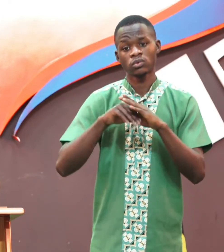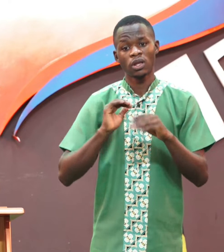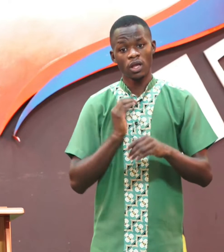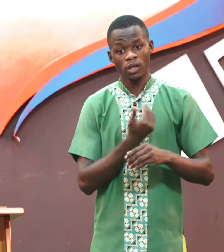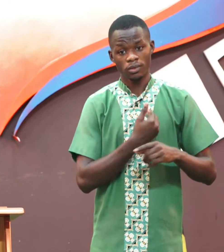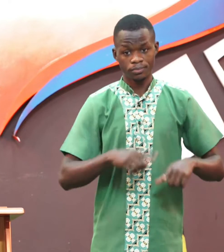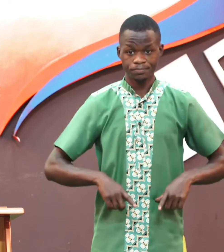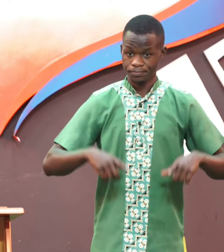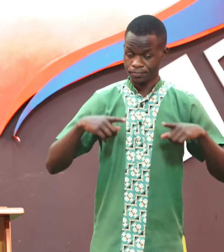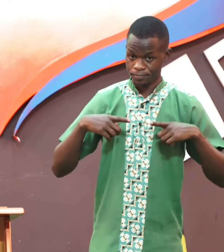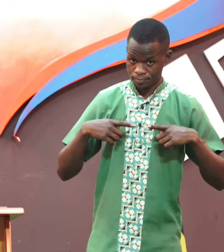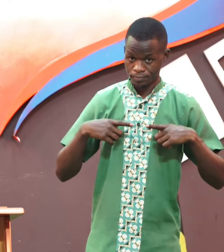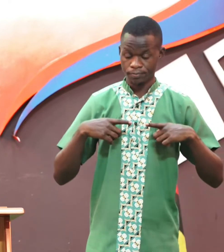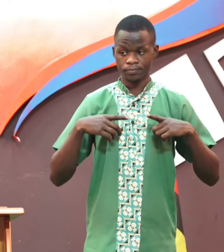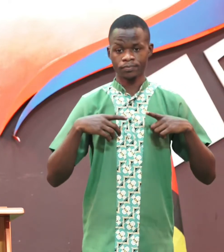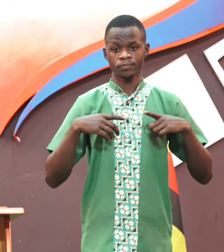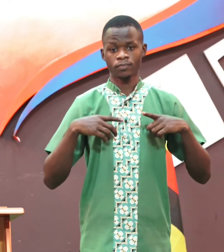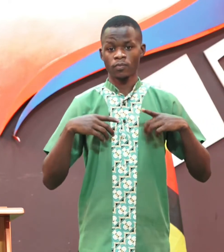in our lives.